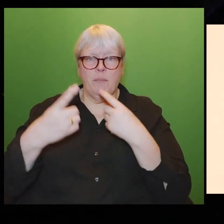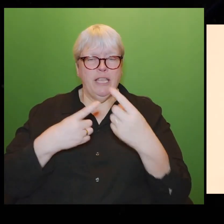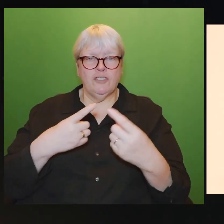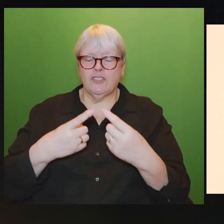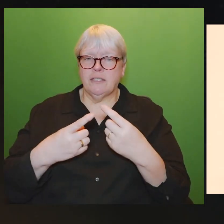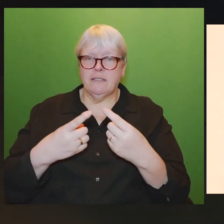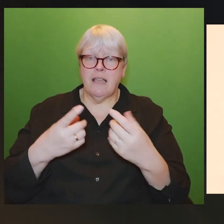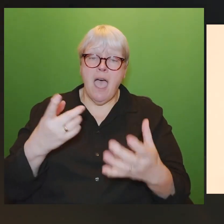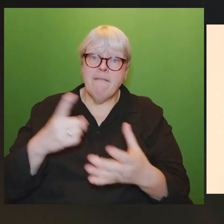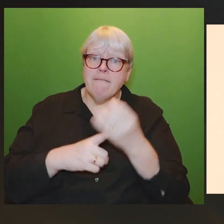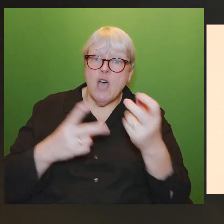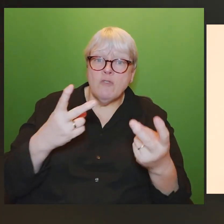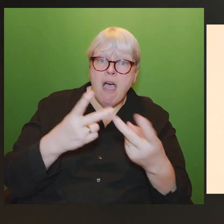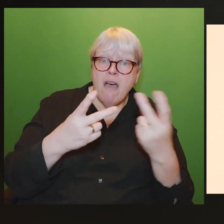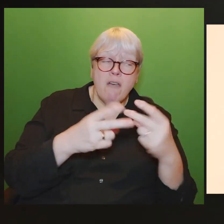It was really,